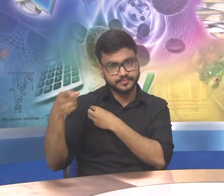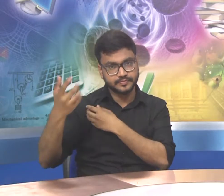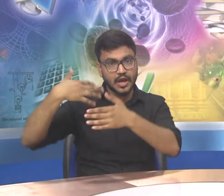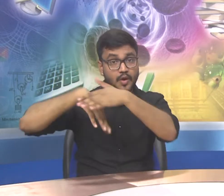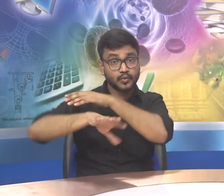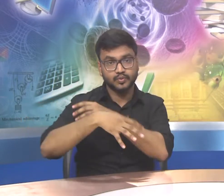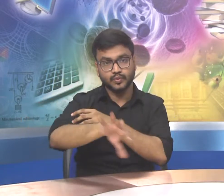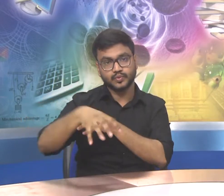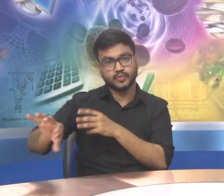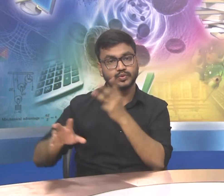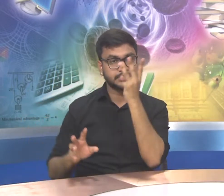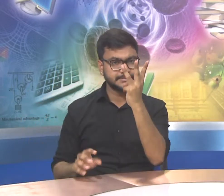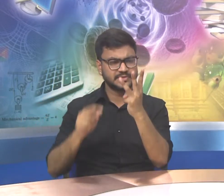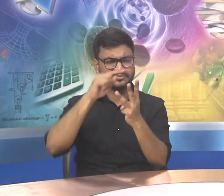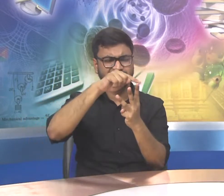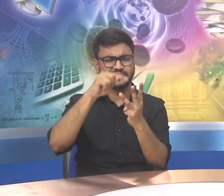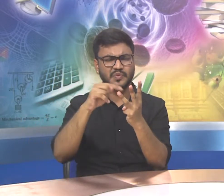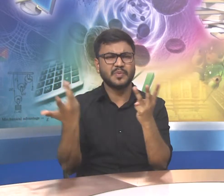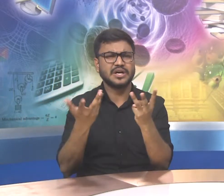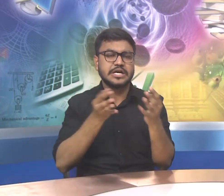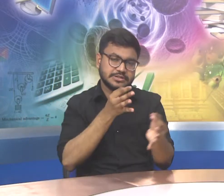called specialized banks.